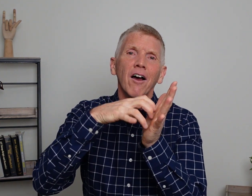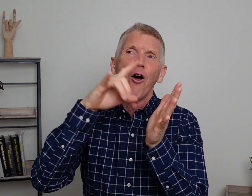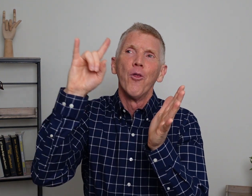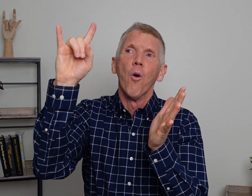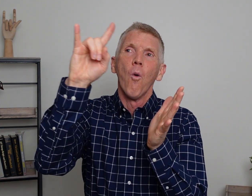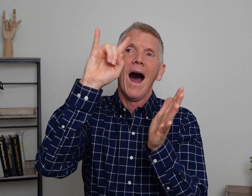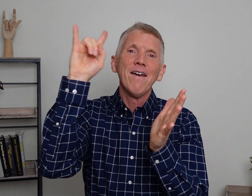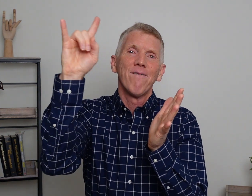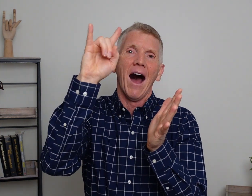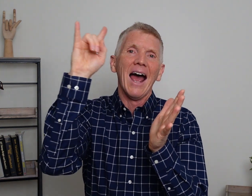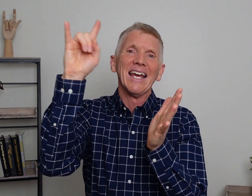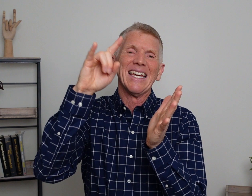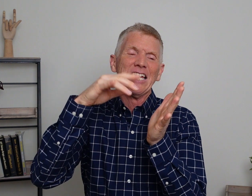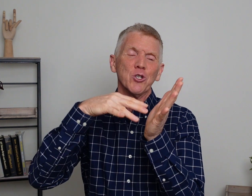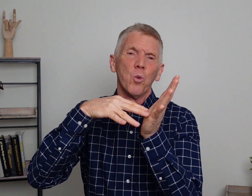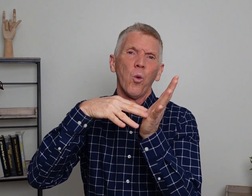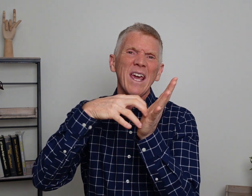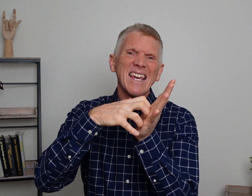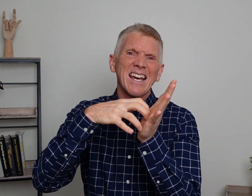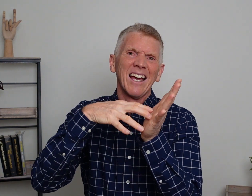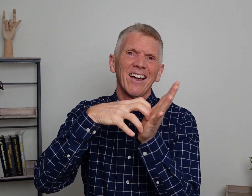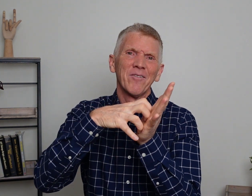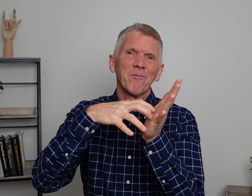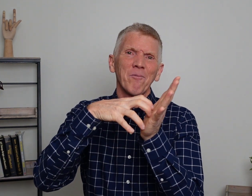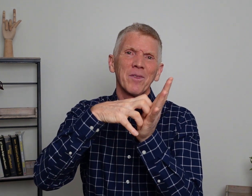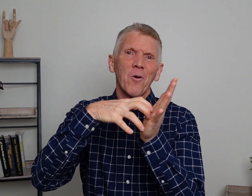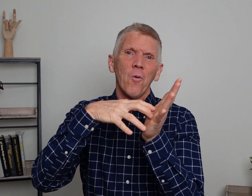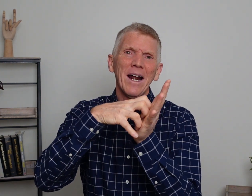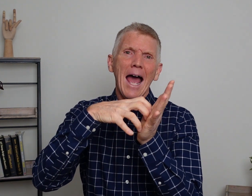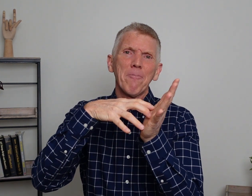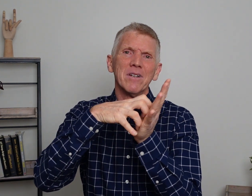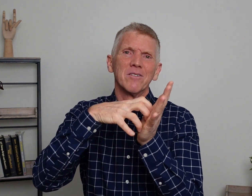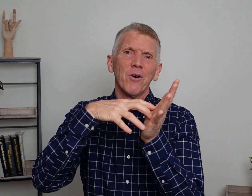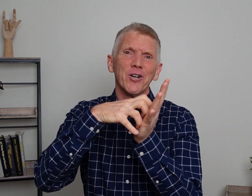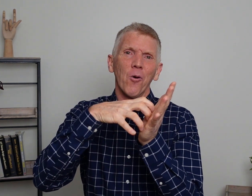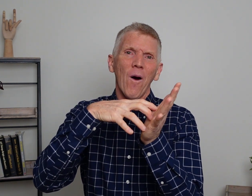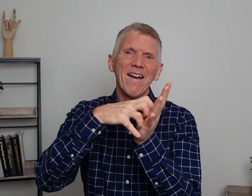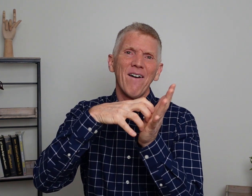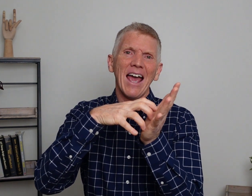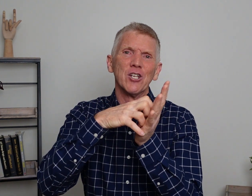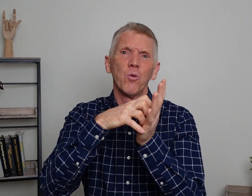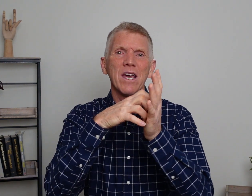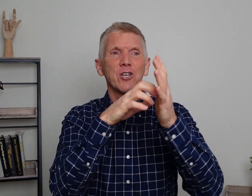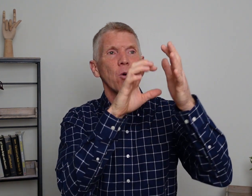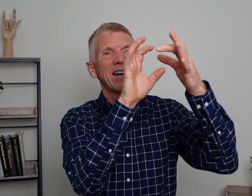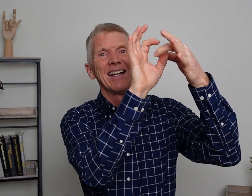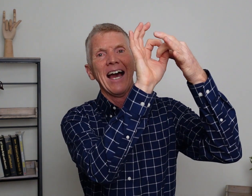The Wi-Fi is weak. What happens when your Wi-Fi is weak? Your